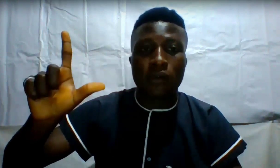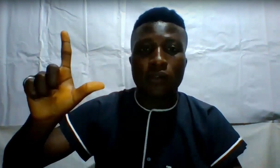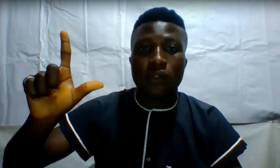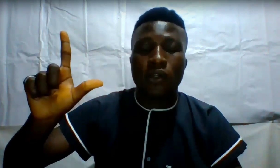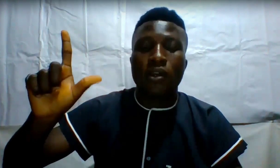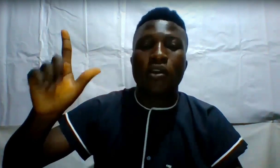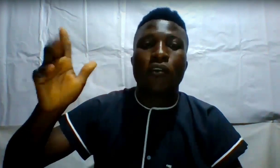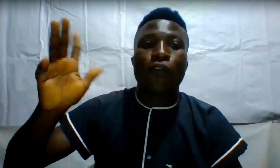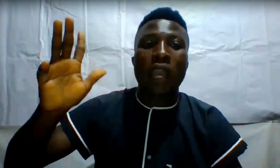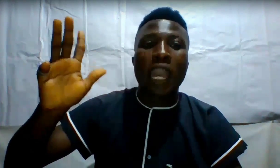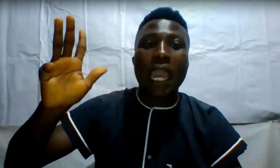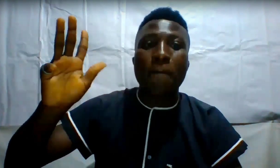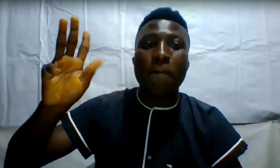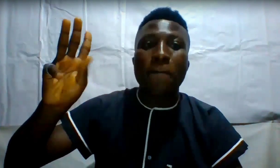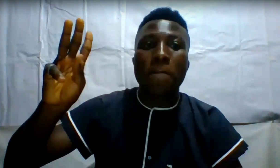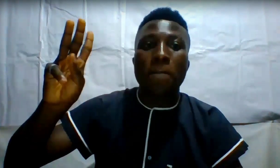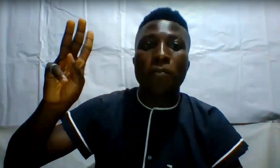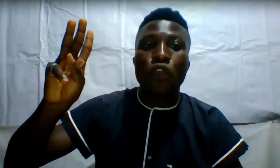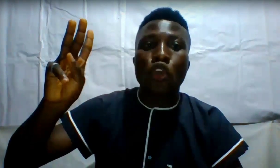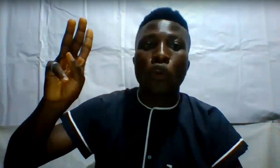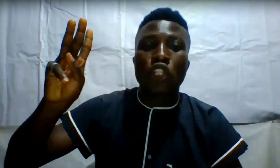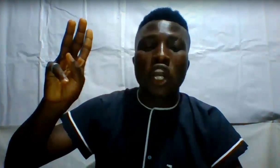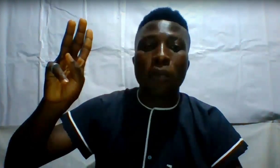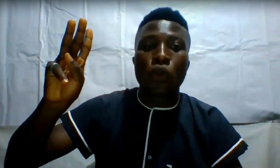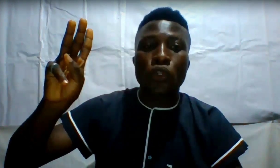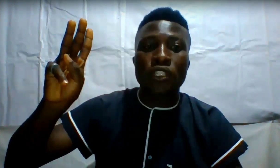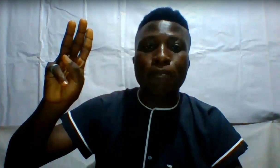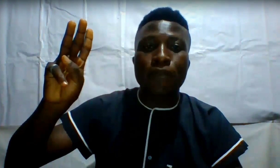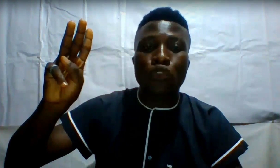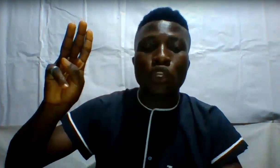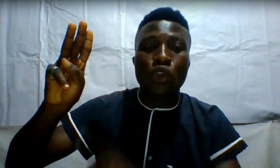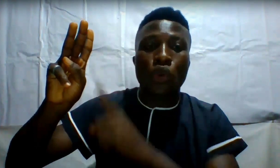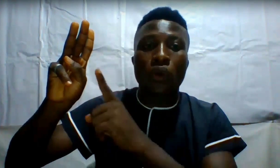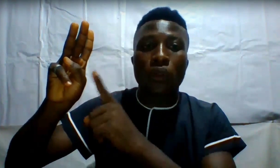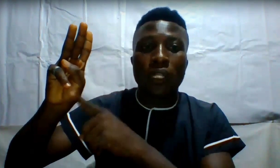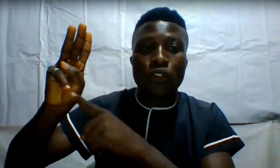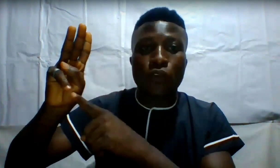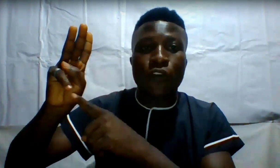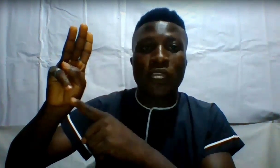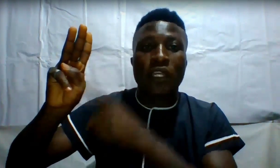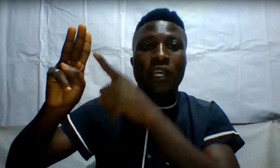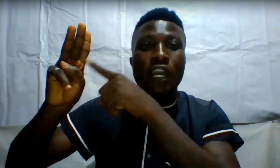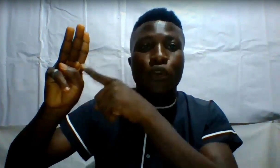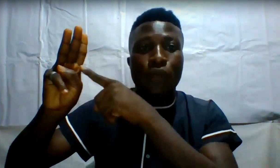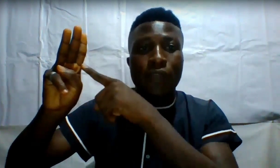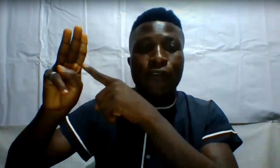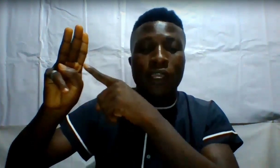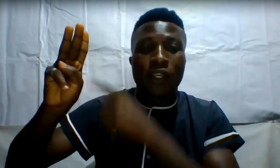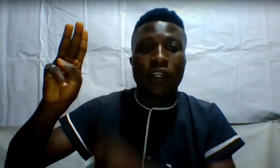M, your thumb goes in between your little finger and your ring finger. Close it.